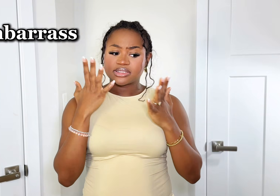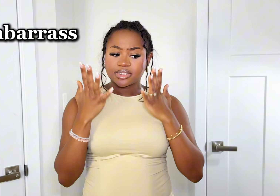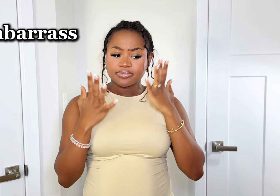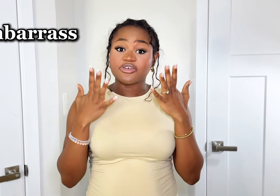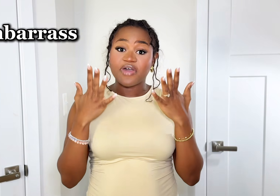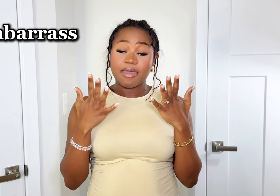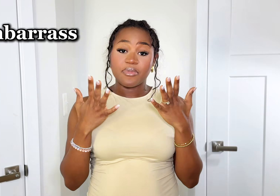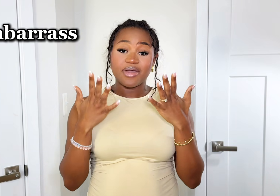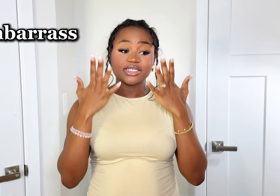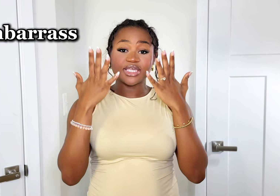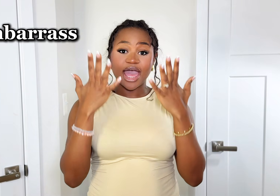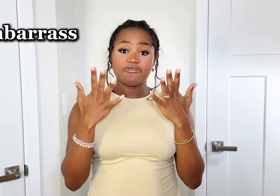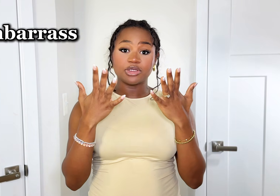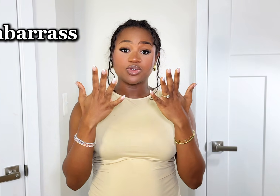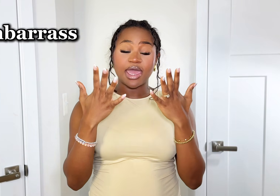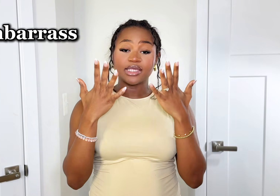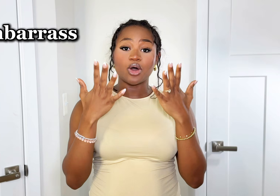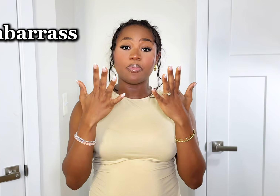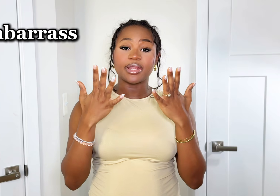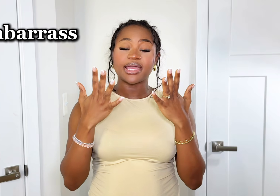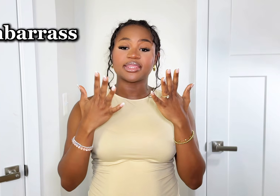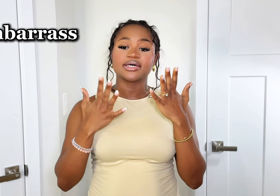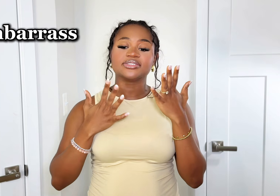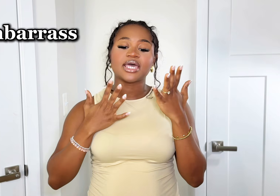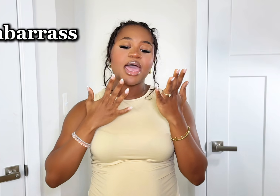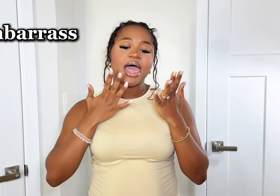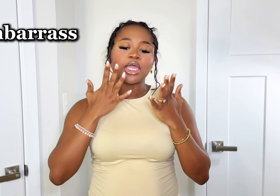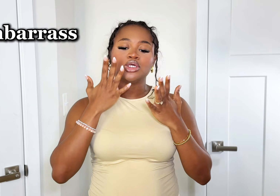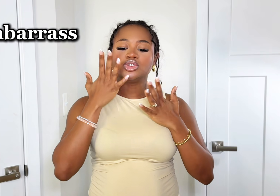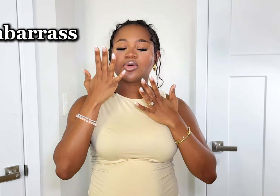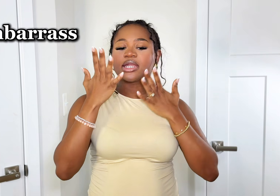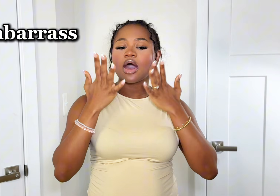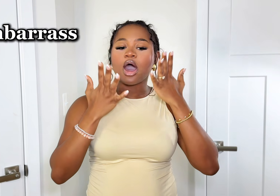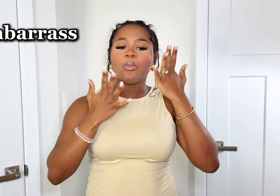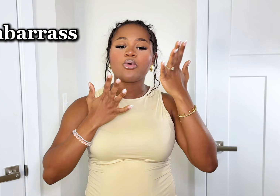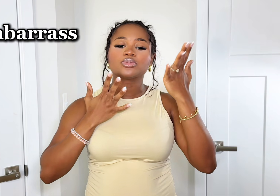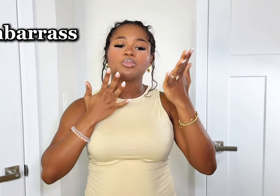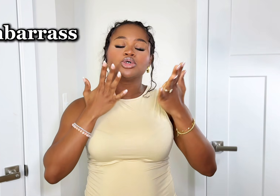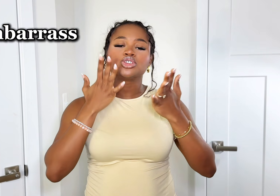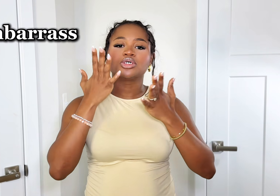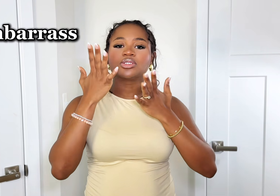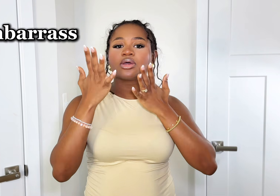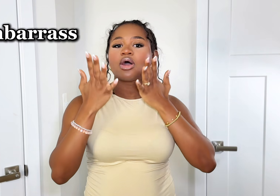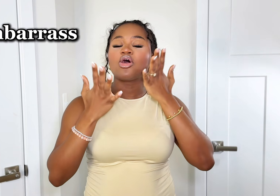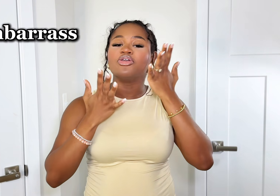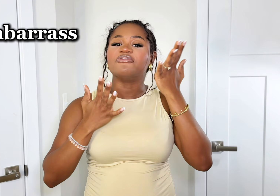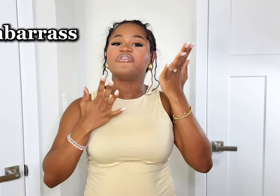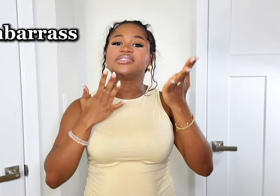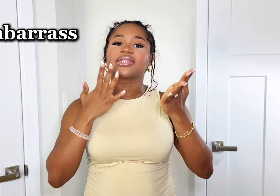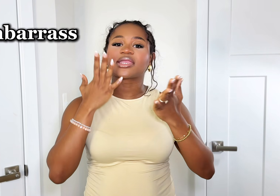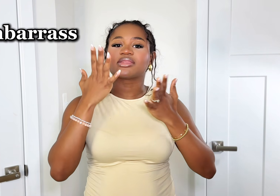Embarrassed. So for embarrassed, you have your two hands open like this and you do an upward motion on your face like